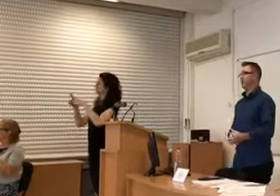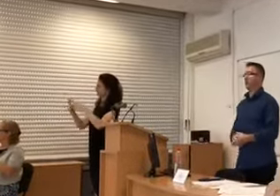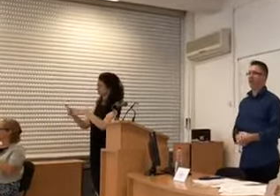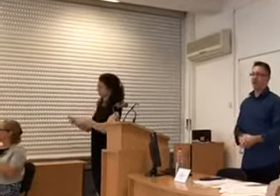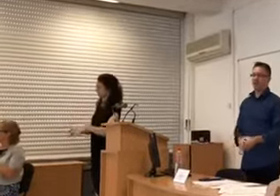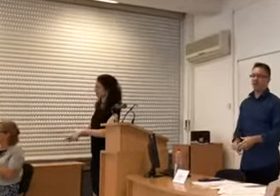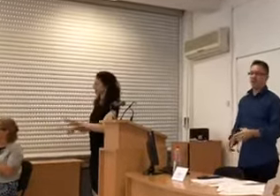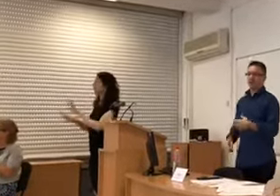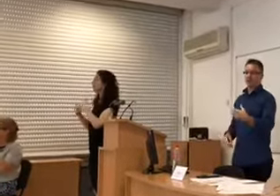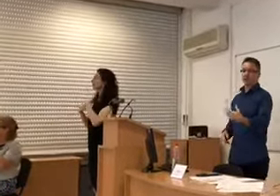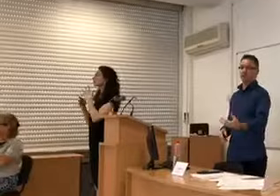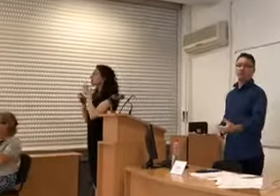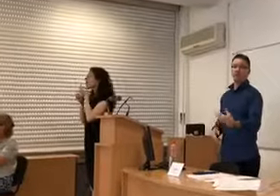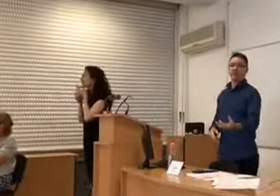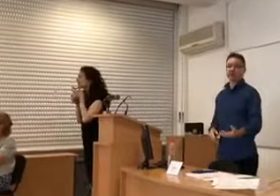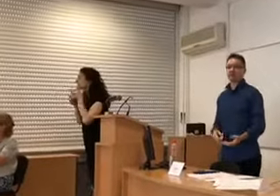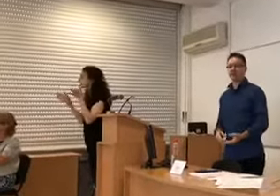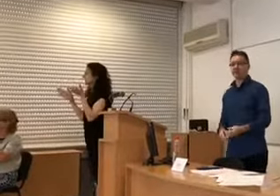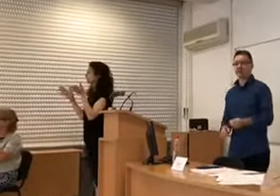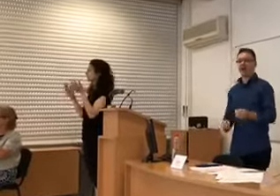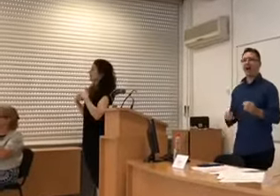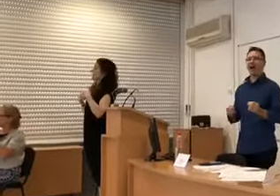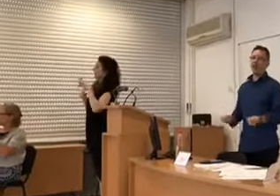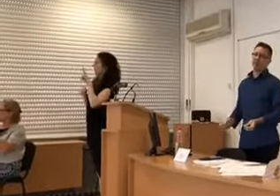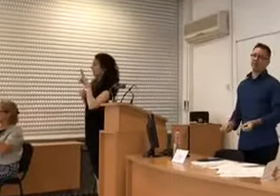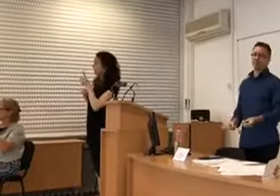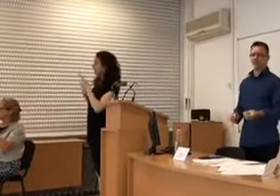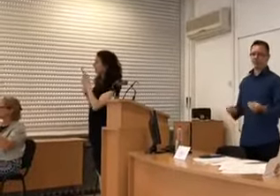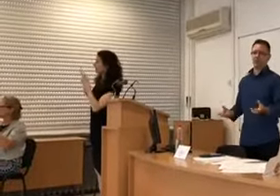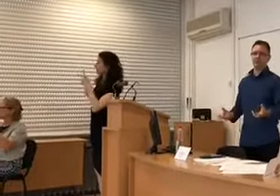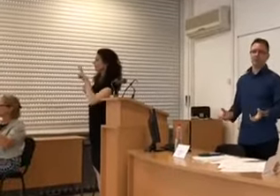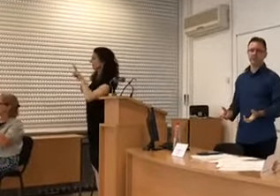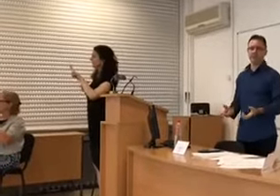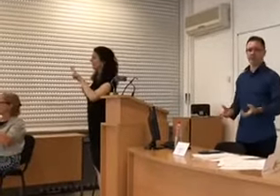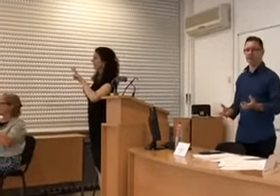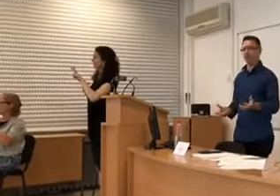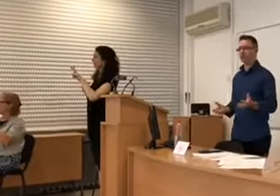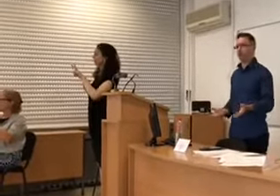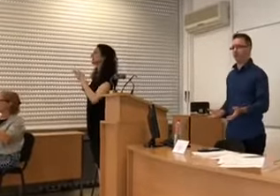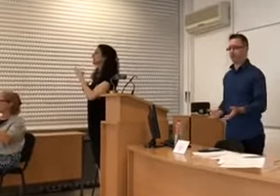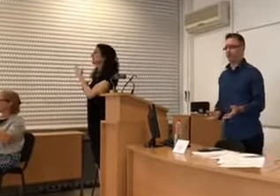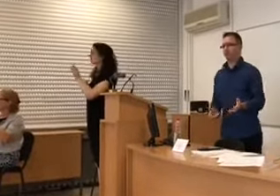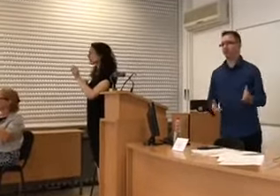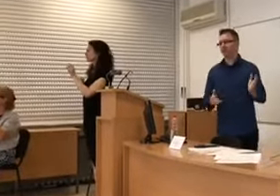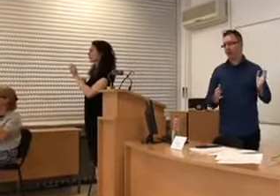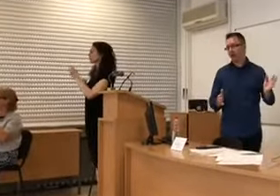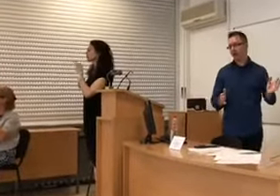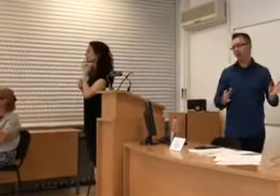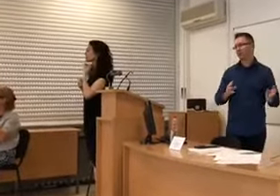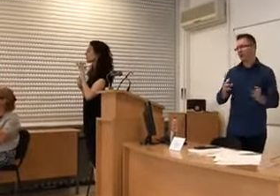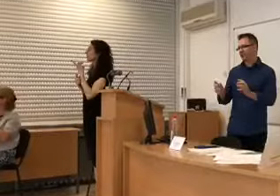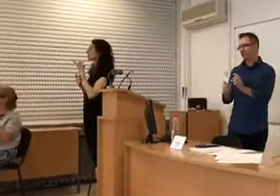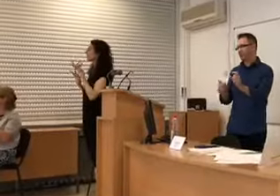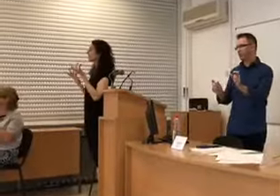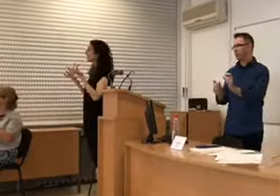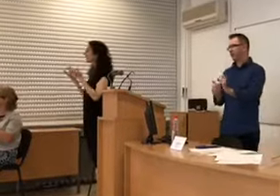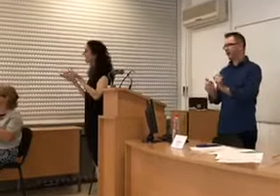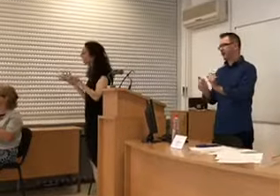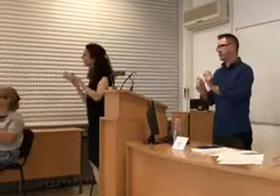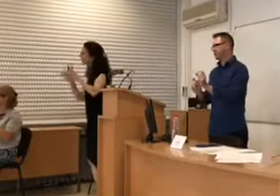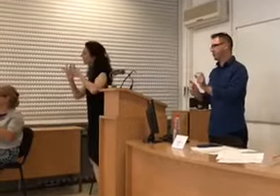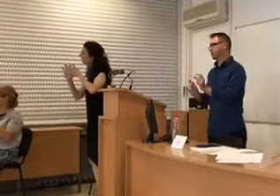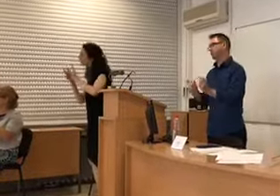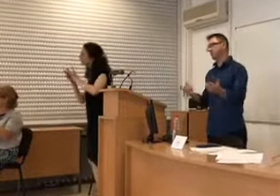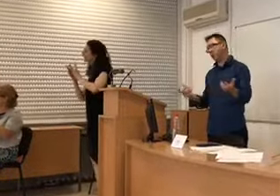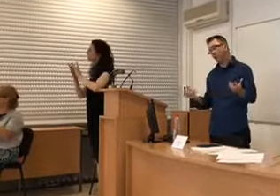famous in the first two decades of internet, that half of the internet is about porn. Now I try to